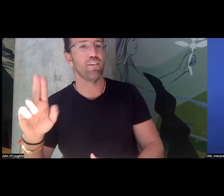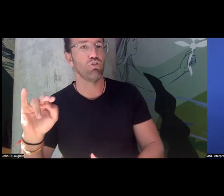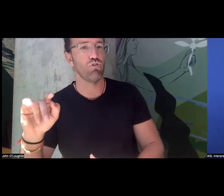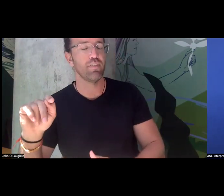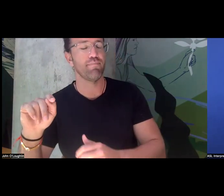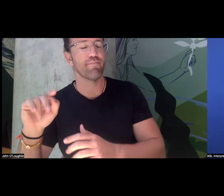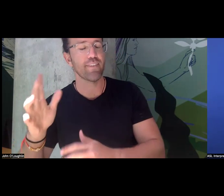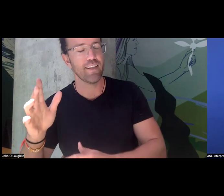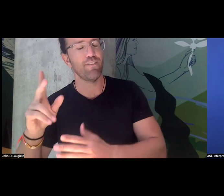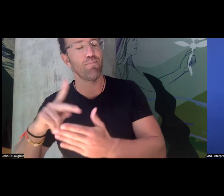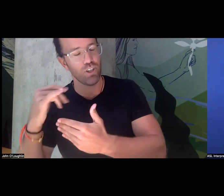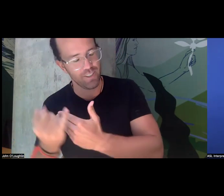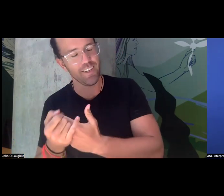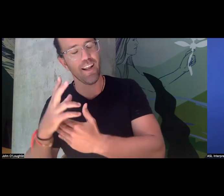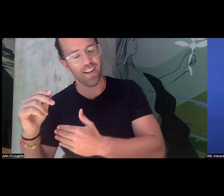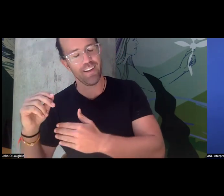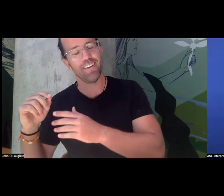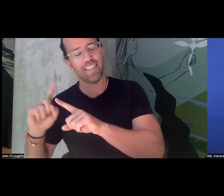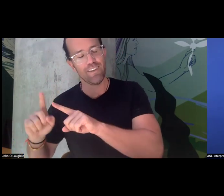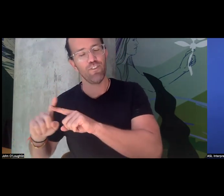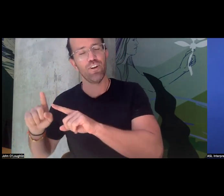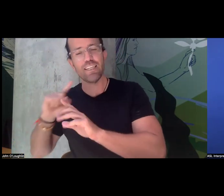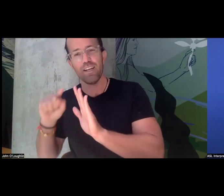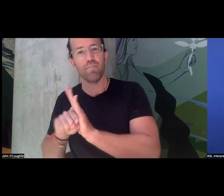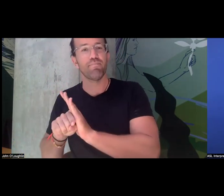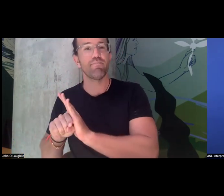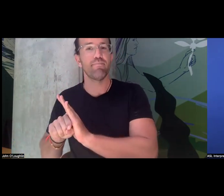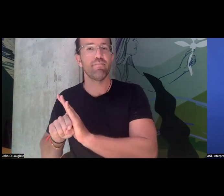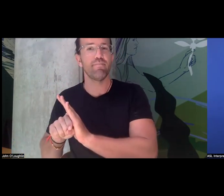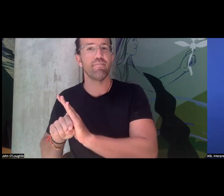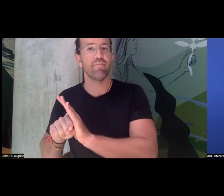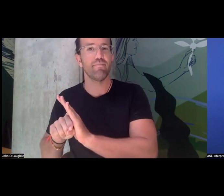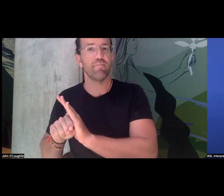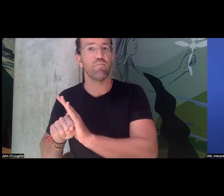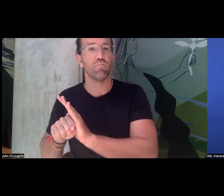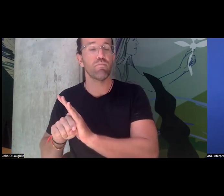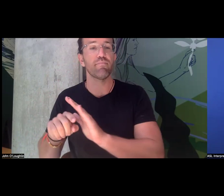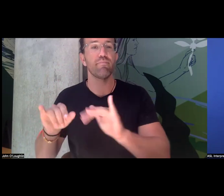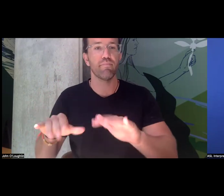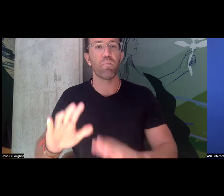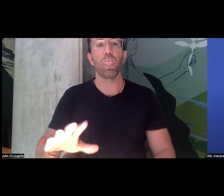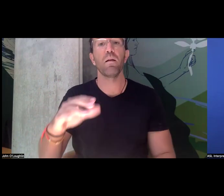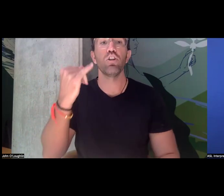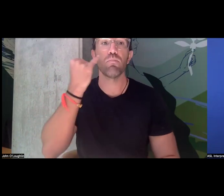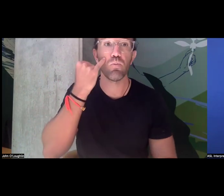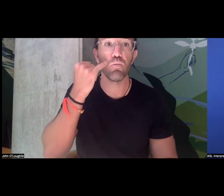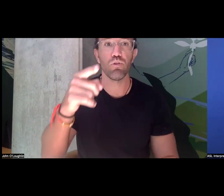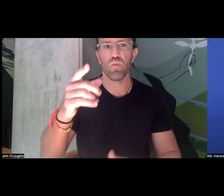would make it up or replace it with unit number 5, that project there, and the different assignments that come with